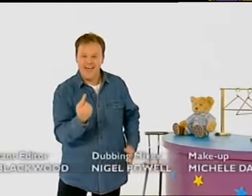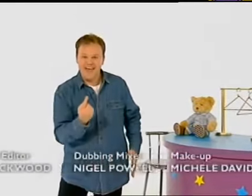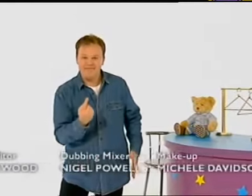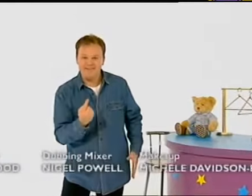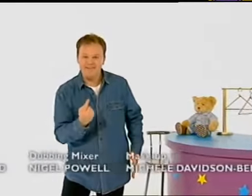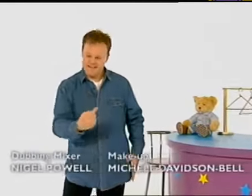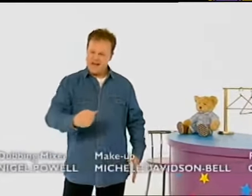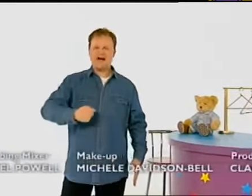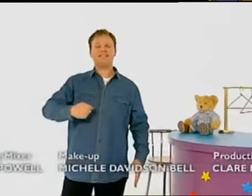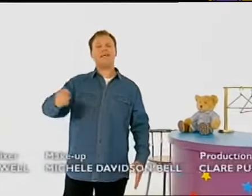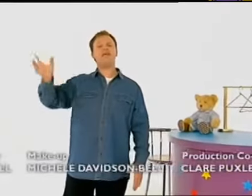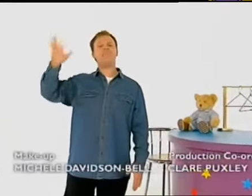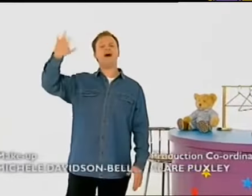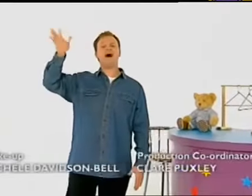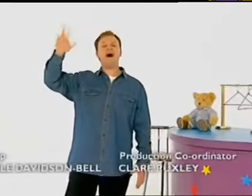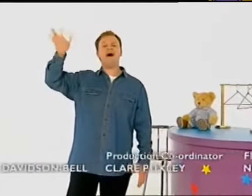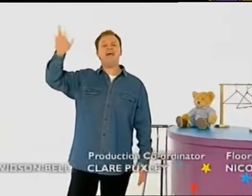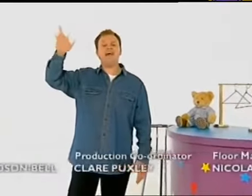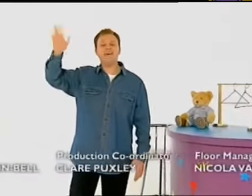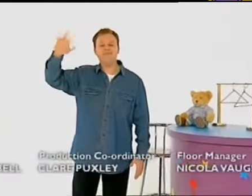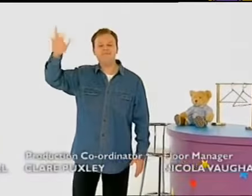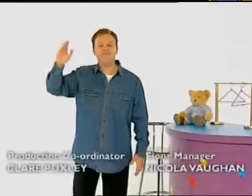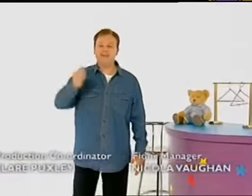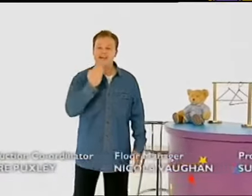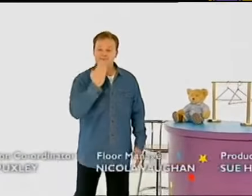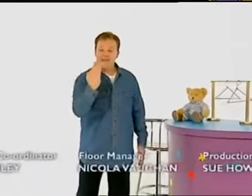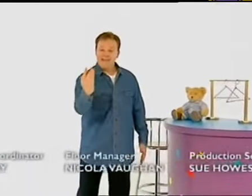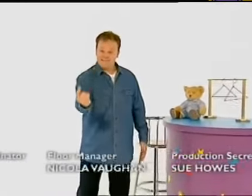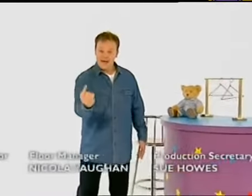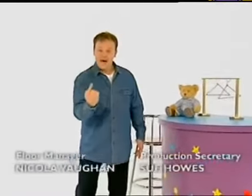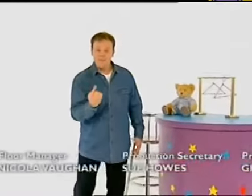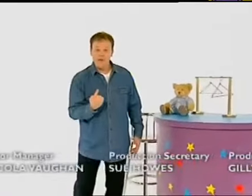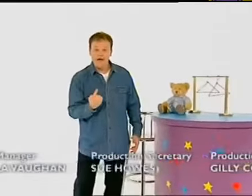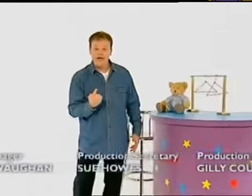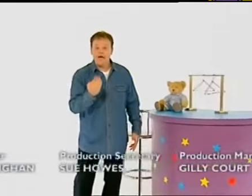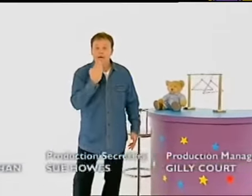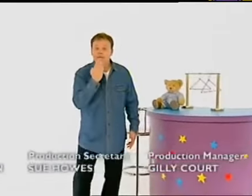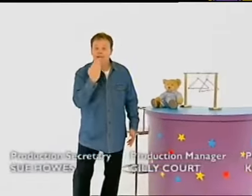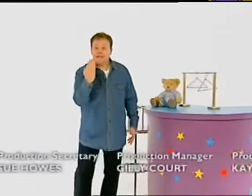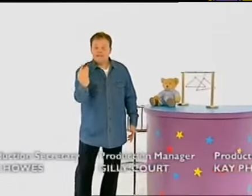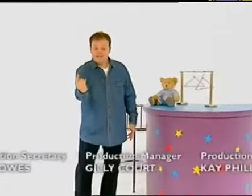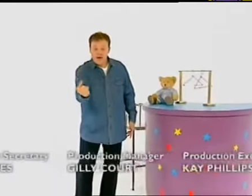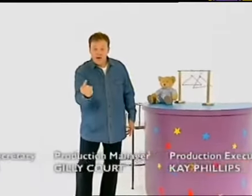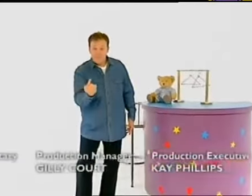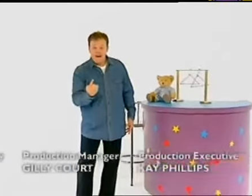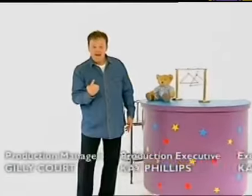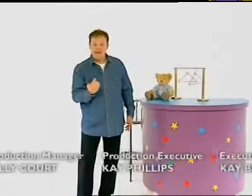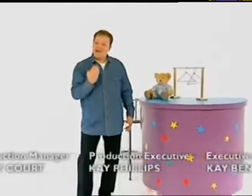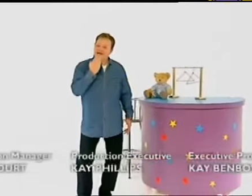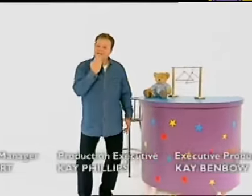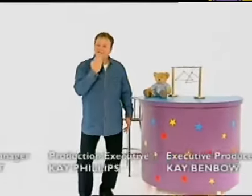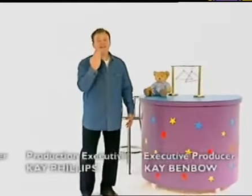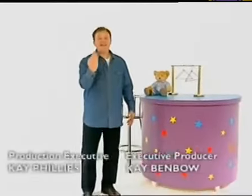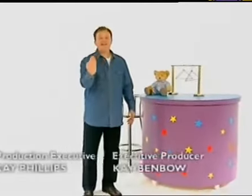came. I say goodbye, please come back, please come back,